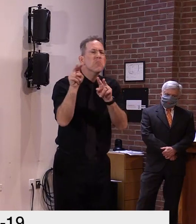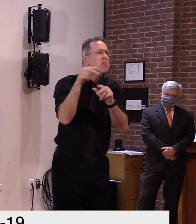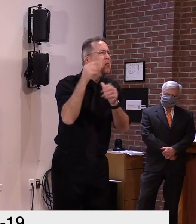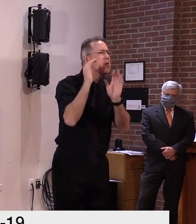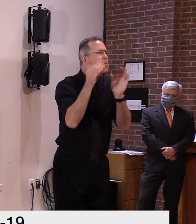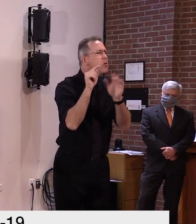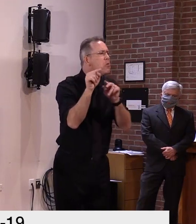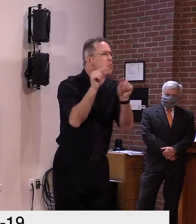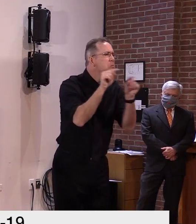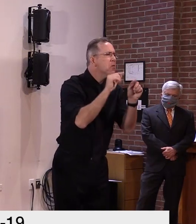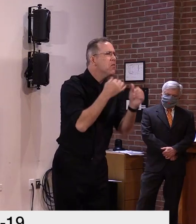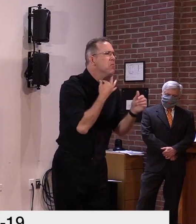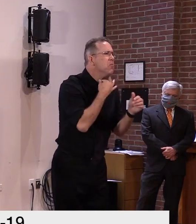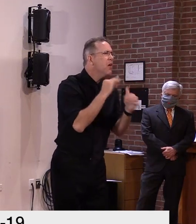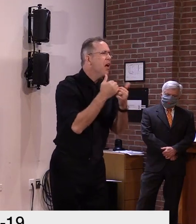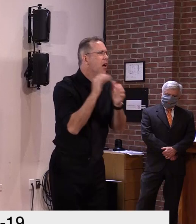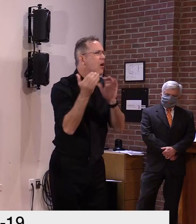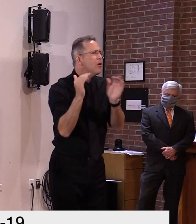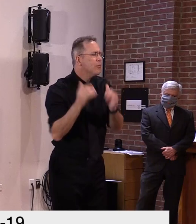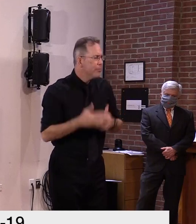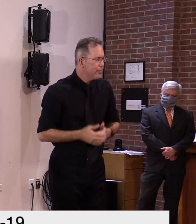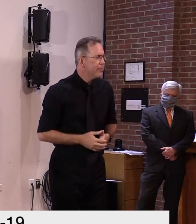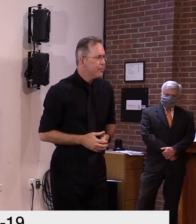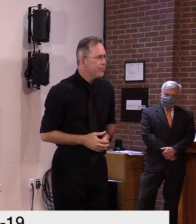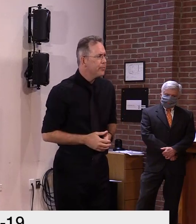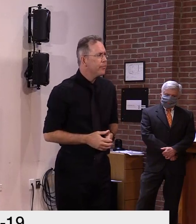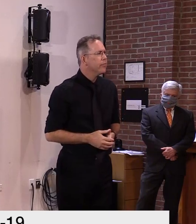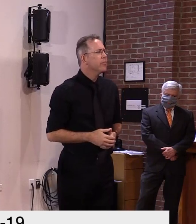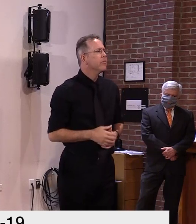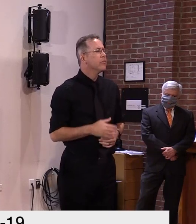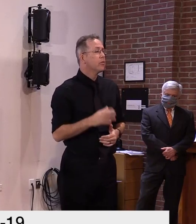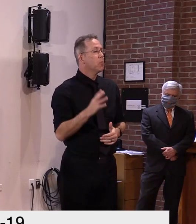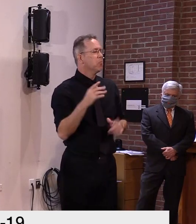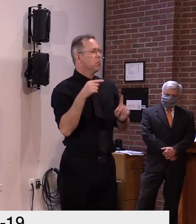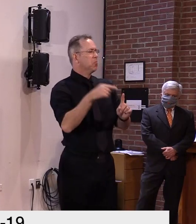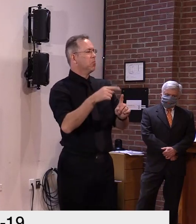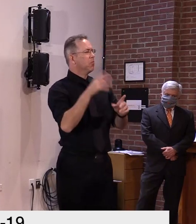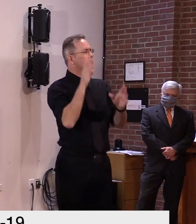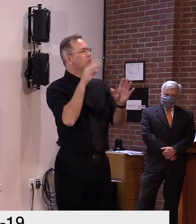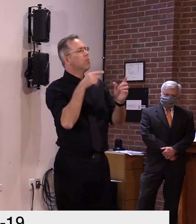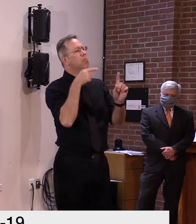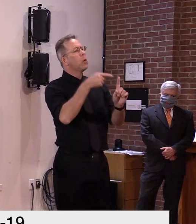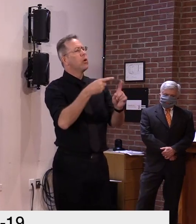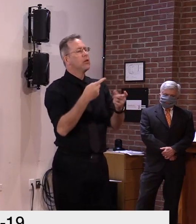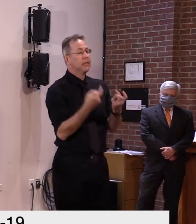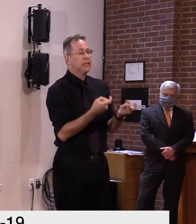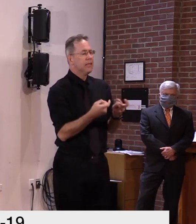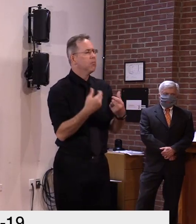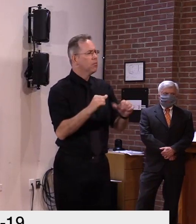But I'm confident we'll have a ski season, but it may not look the same as it did a year ago.